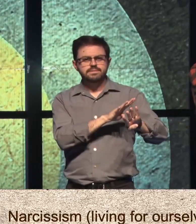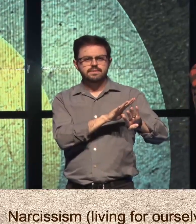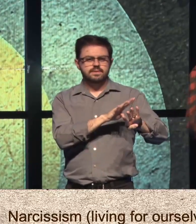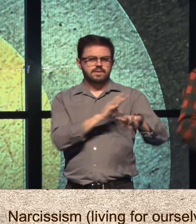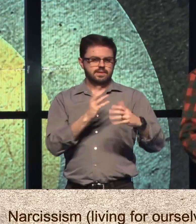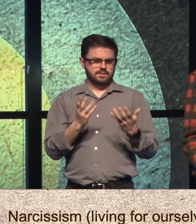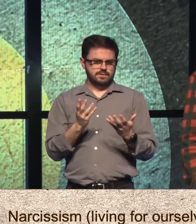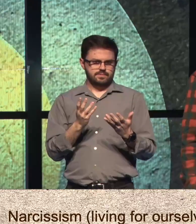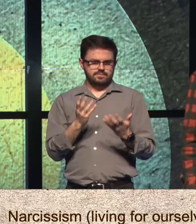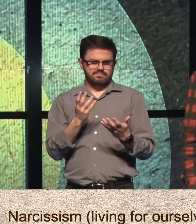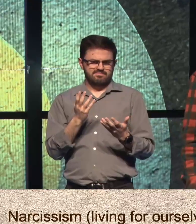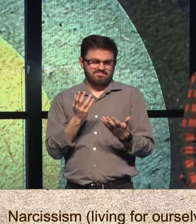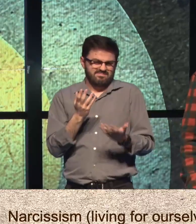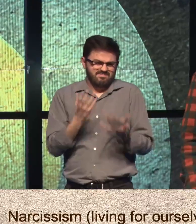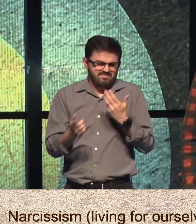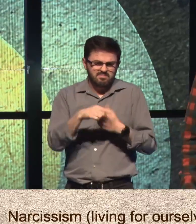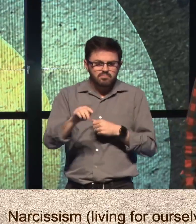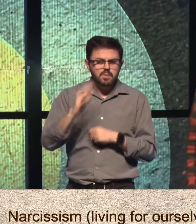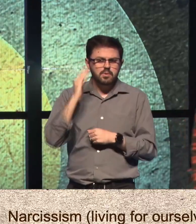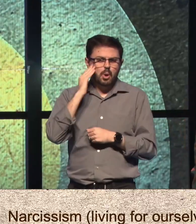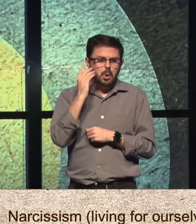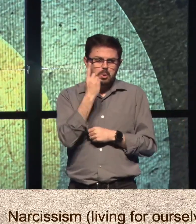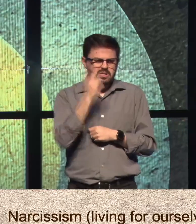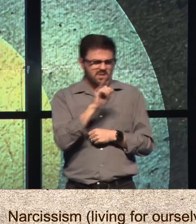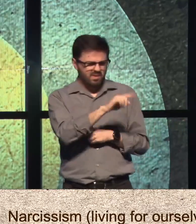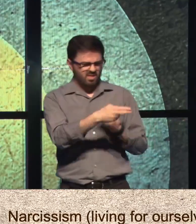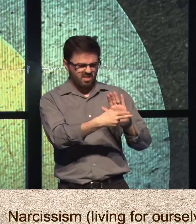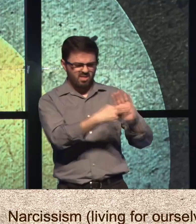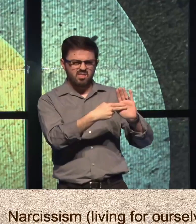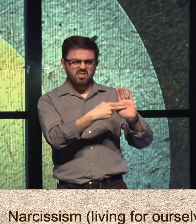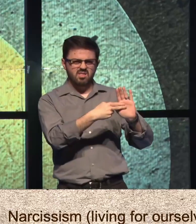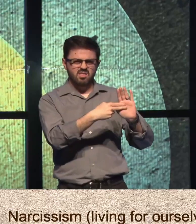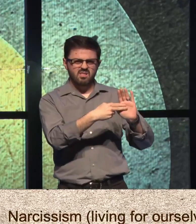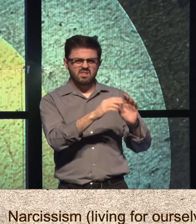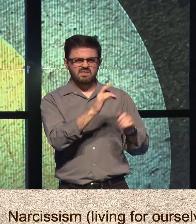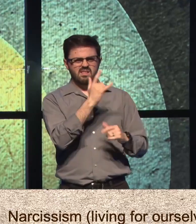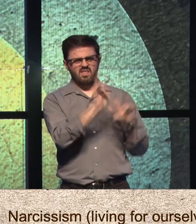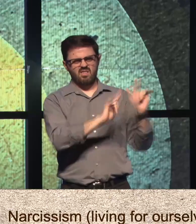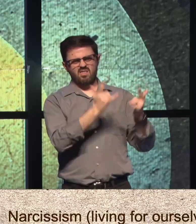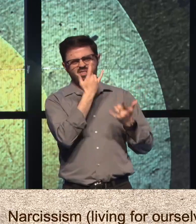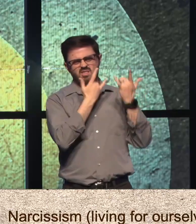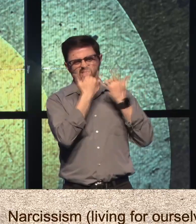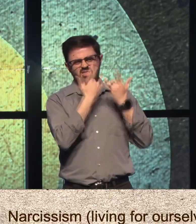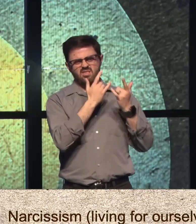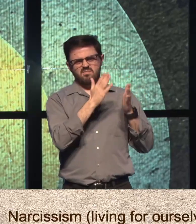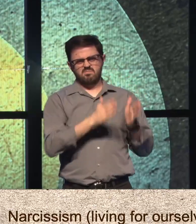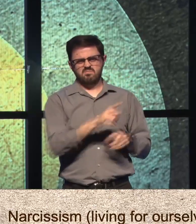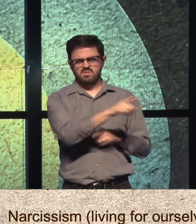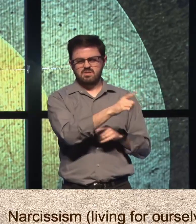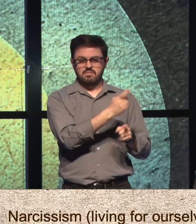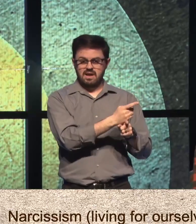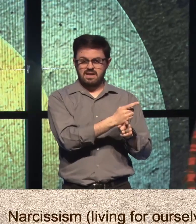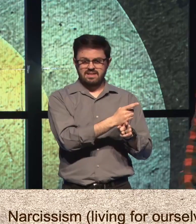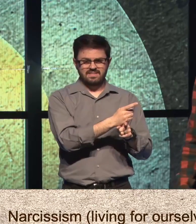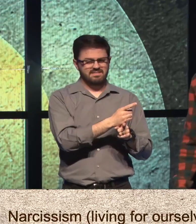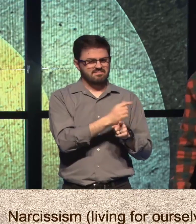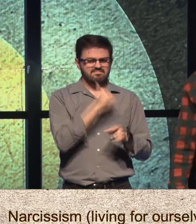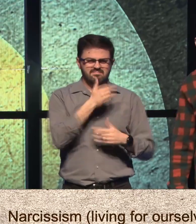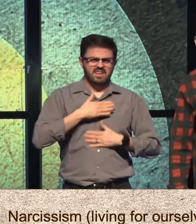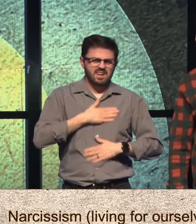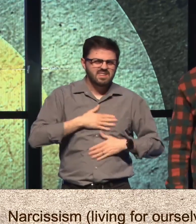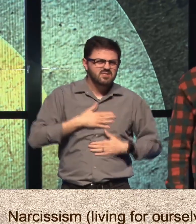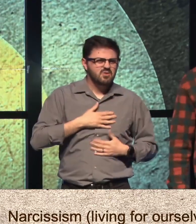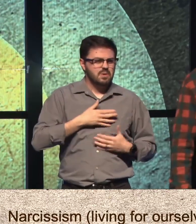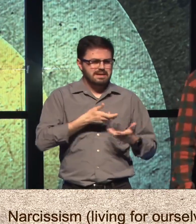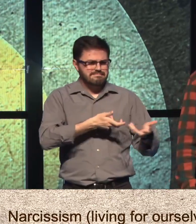might know a person who we might say is clinically narcissistic, and they're not exactly wonderful to be around. And so the more we kind of